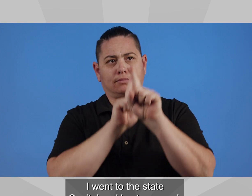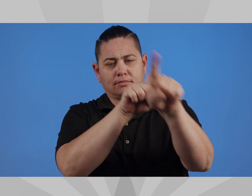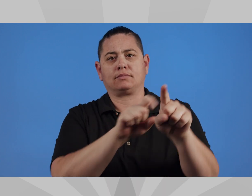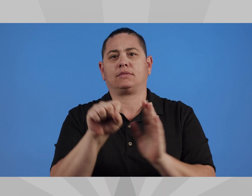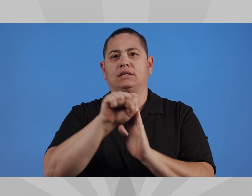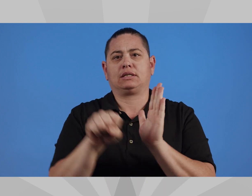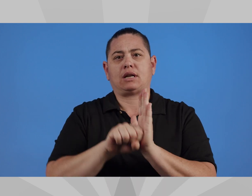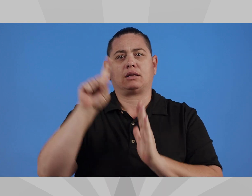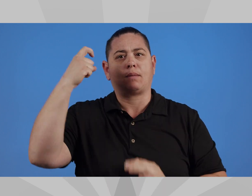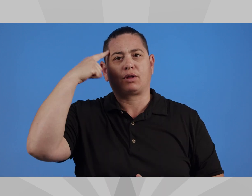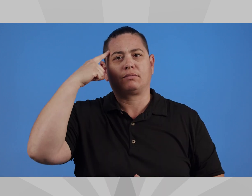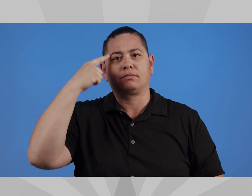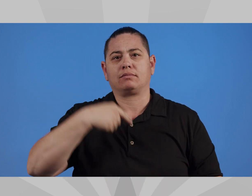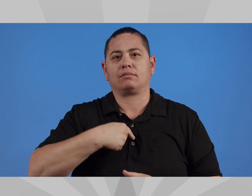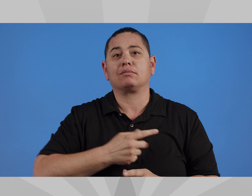word.